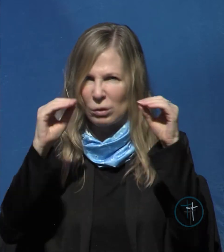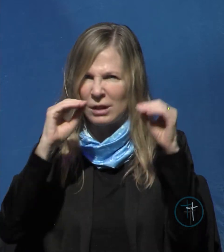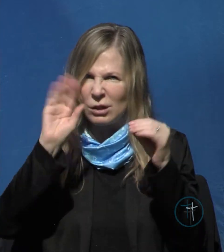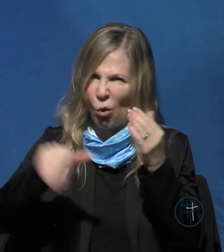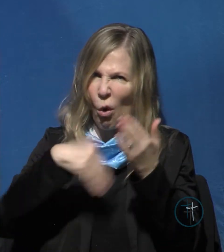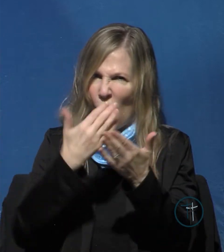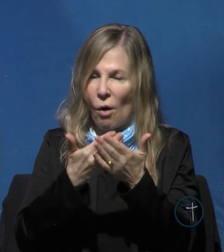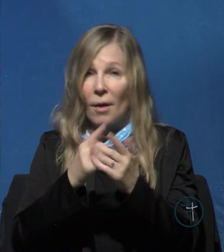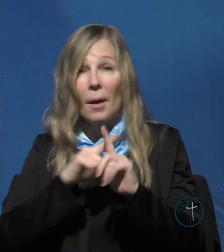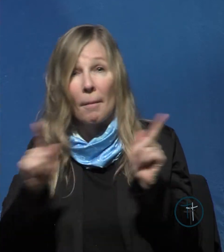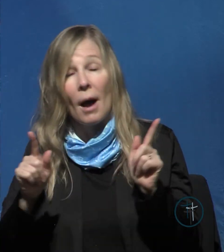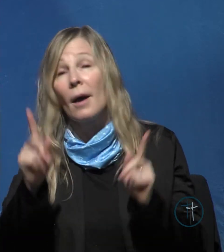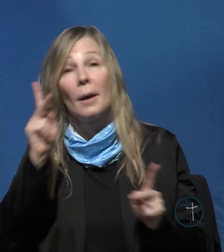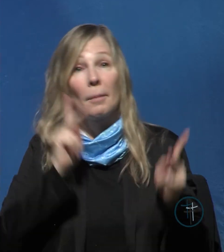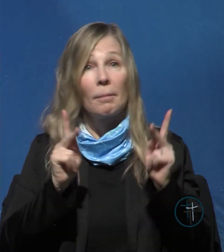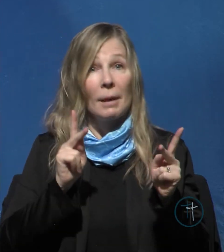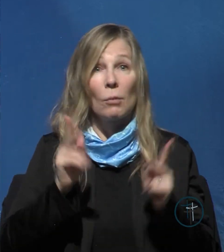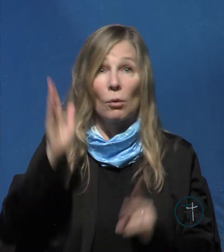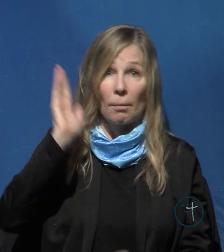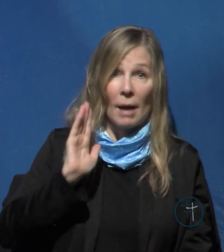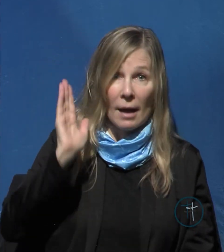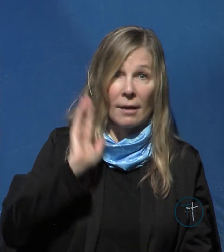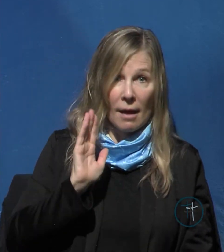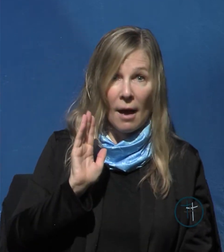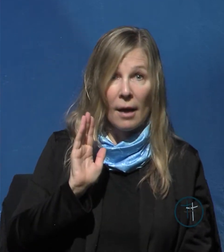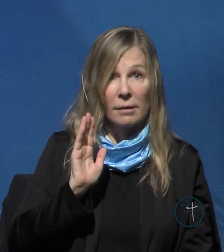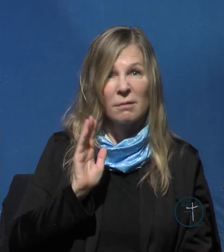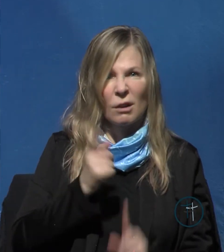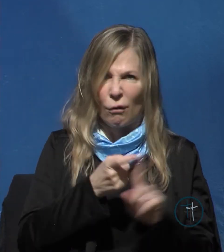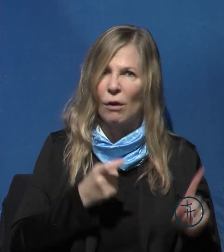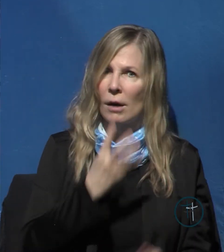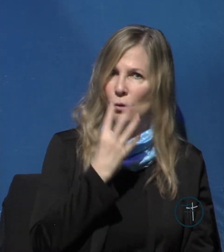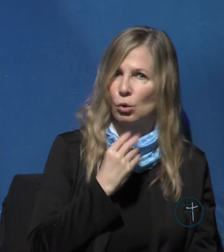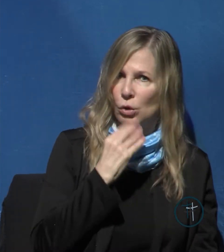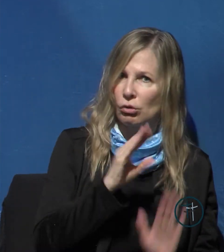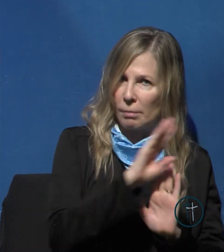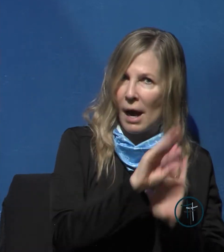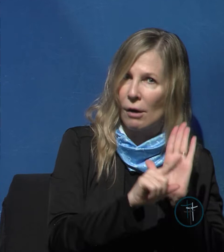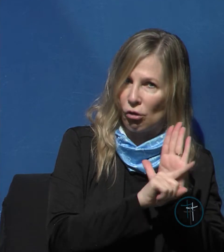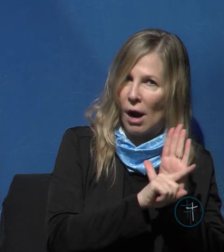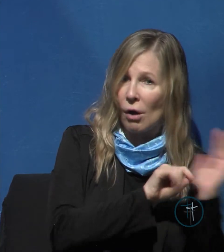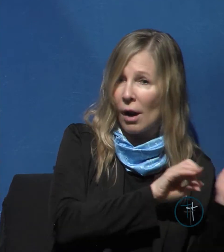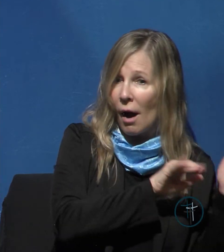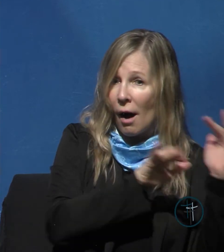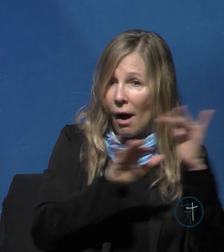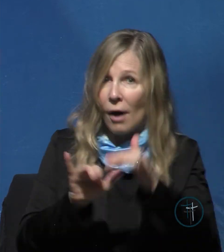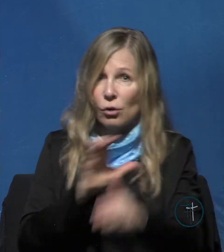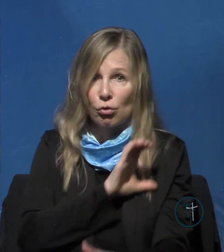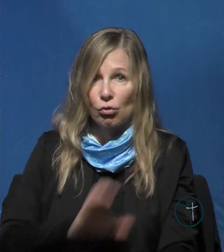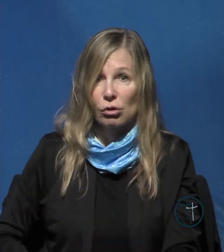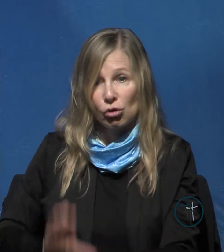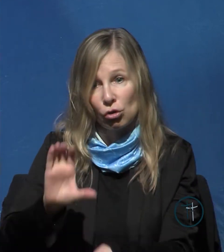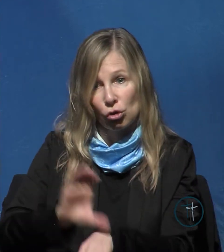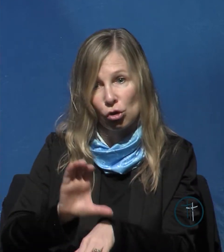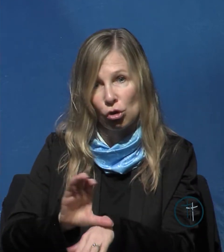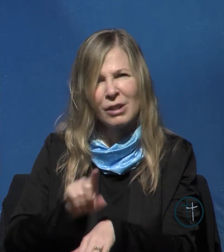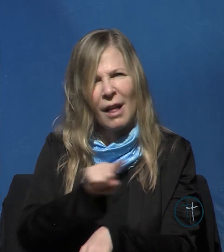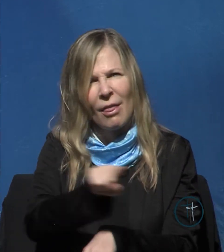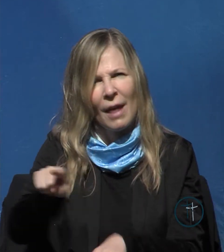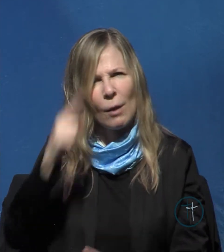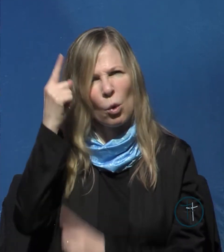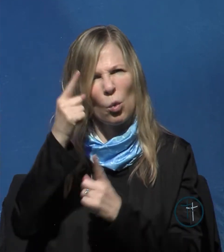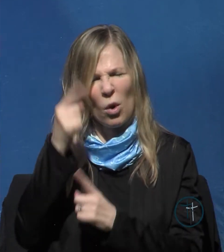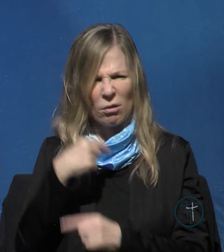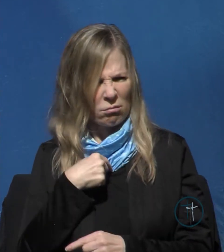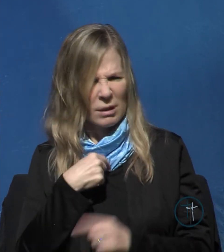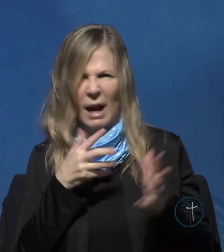People within churches had come out of a Jewish background, and at least some of them were wondering, did we leave something important behind?